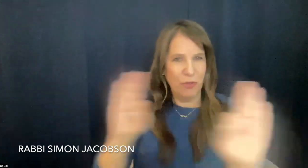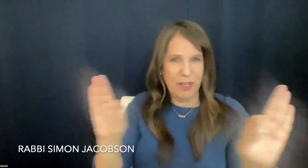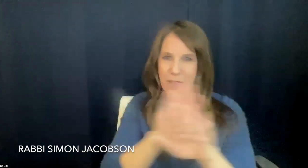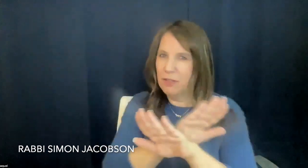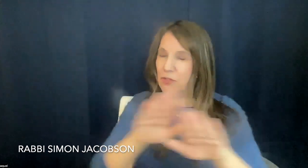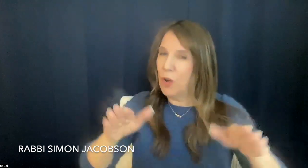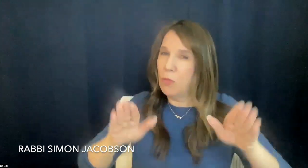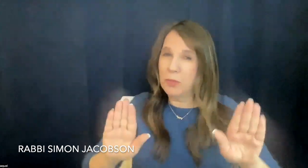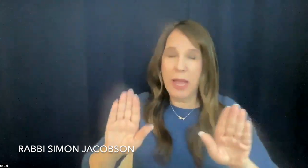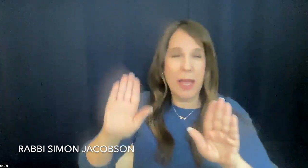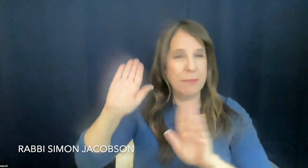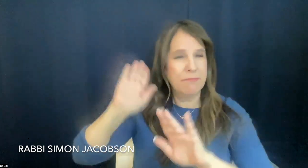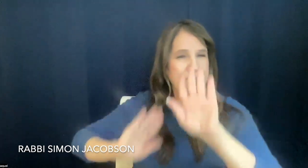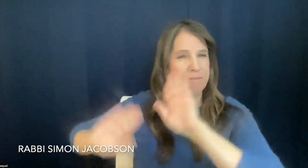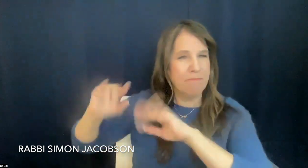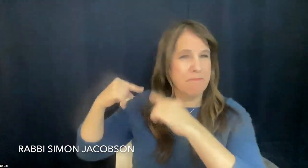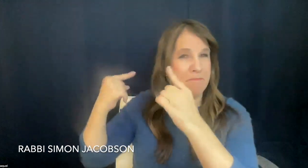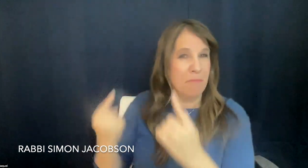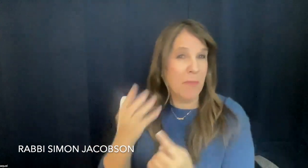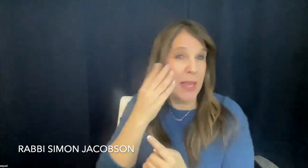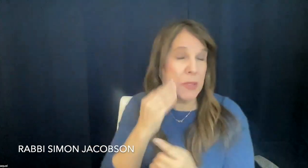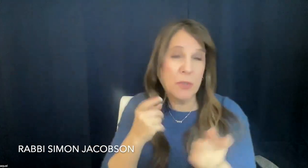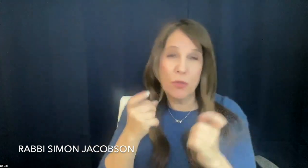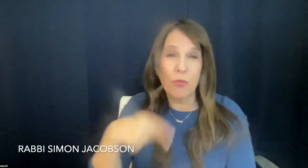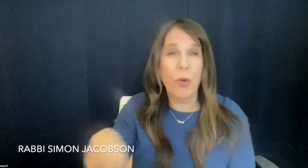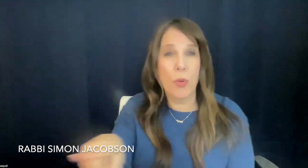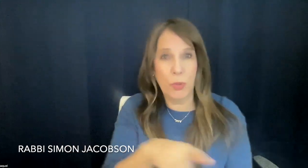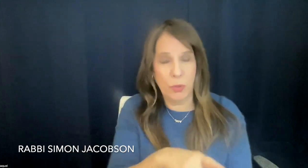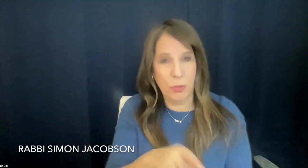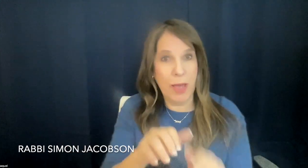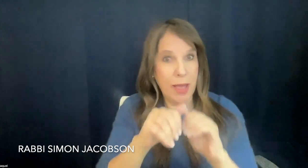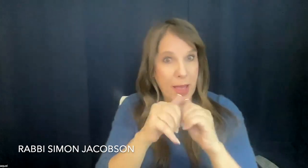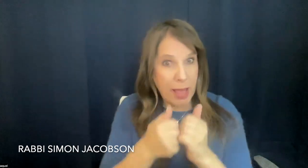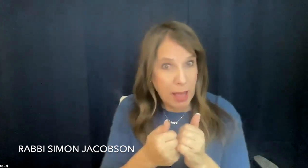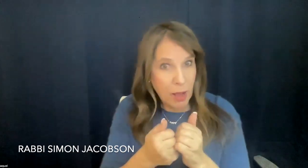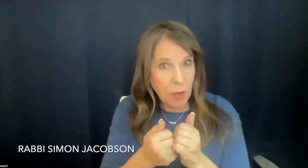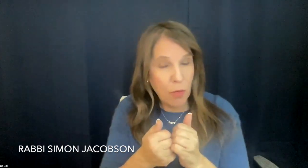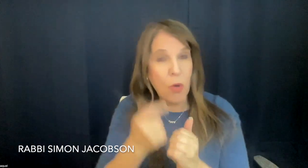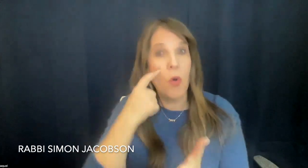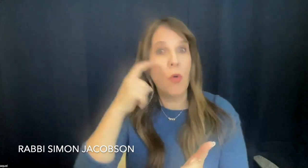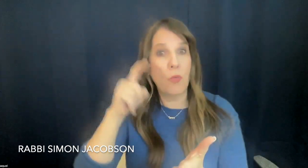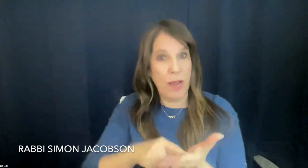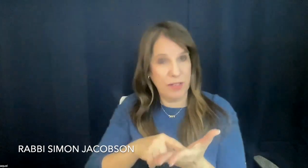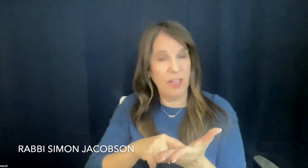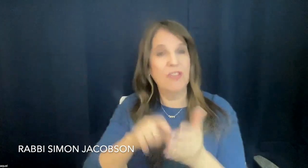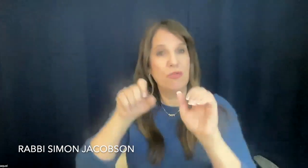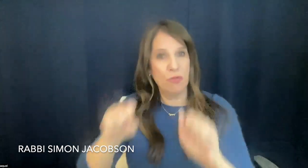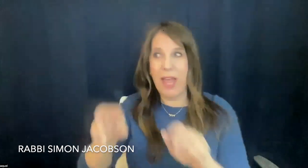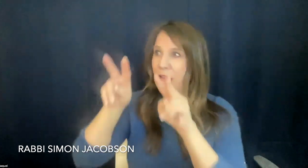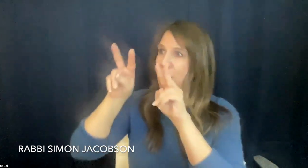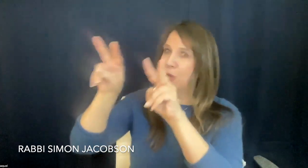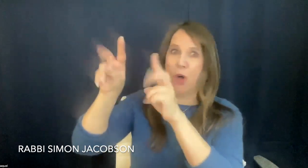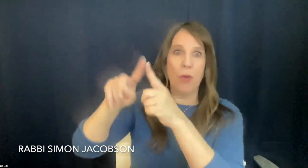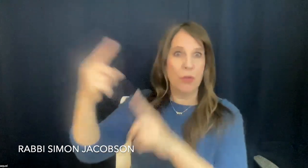control you. Now, what was the way to do that? By recognizing there's something to look forward to. I find it consistently in